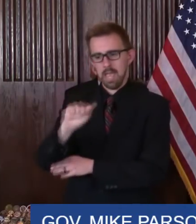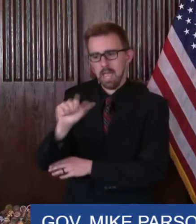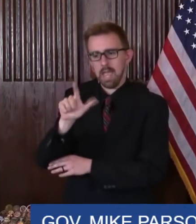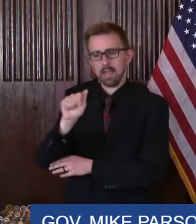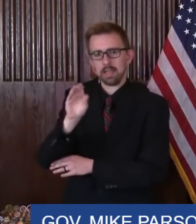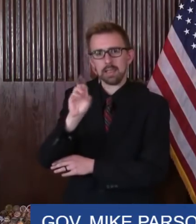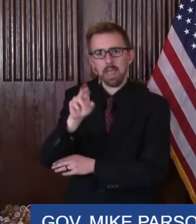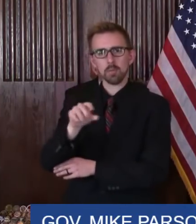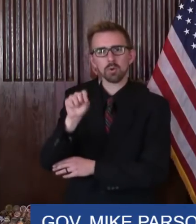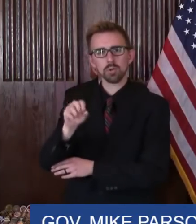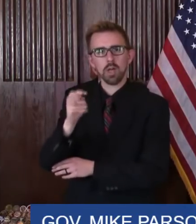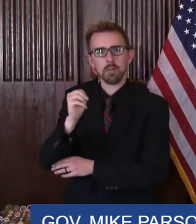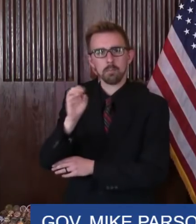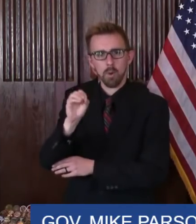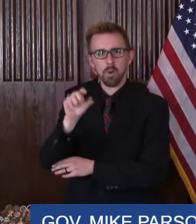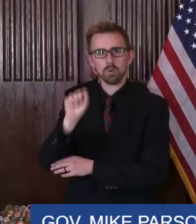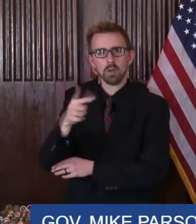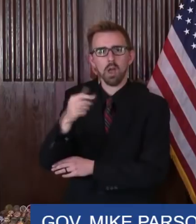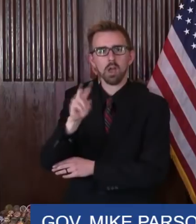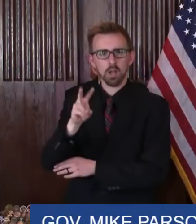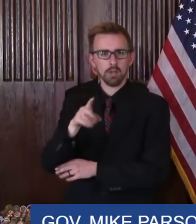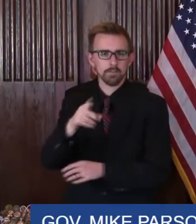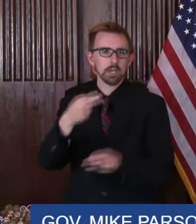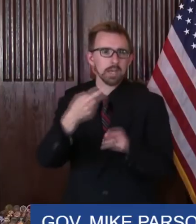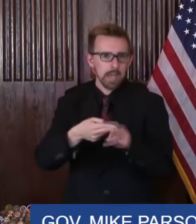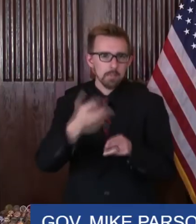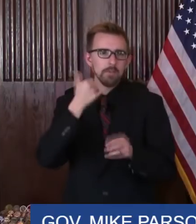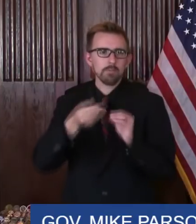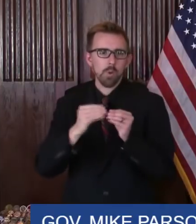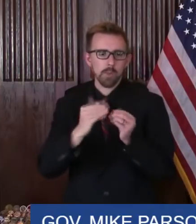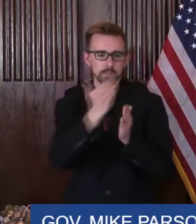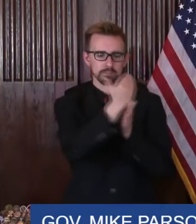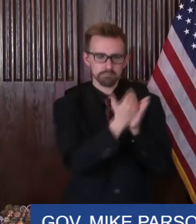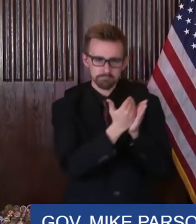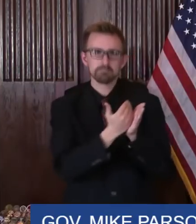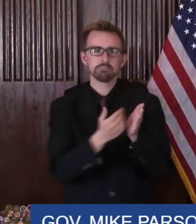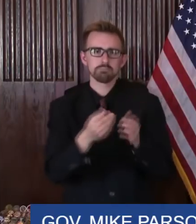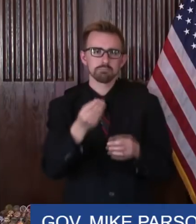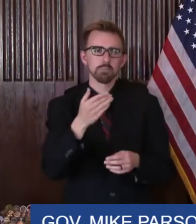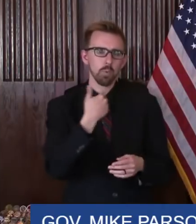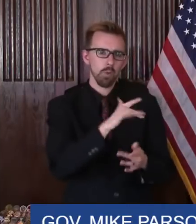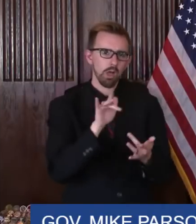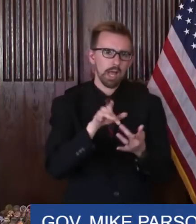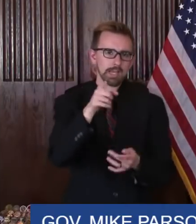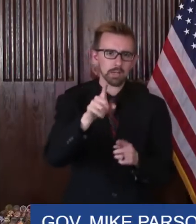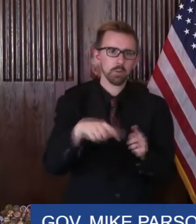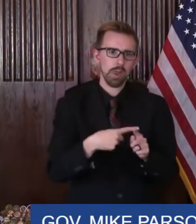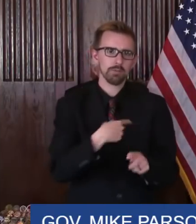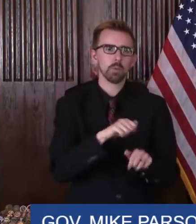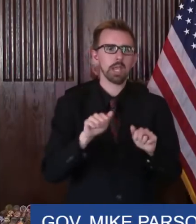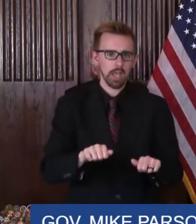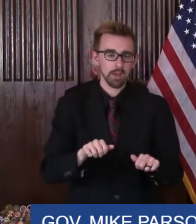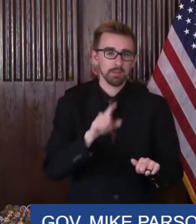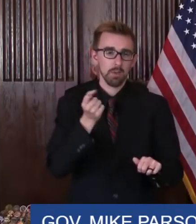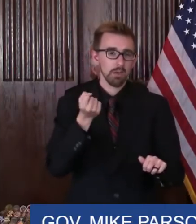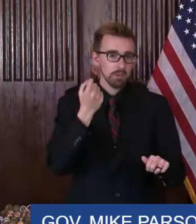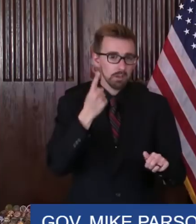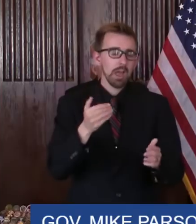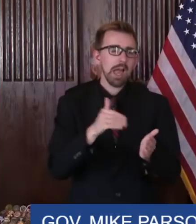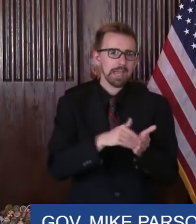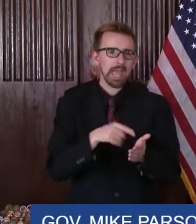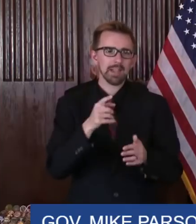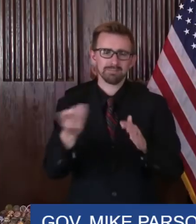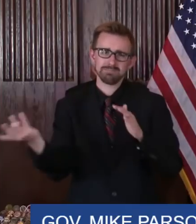esuiclaims@labor.mo.gov. Include your name and your phone number, and we will get back to you as soon as we can. But because of historic volumes, again, it may take us a